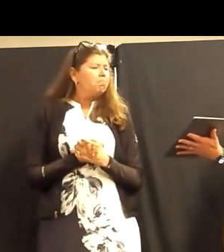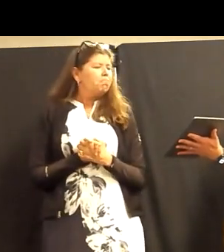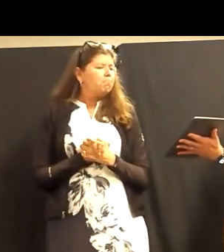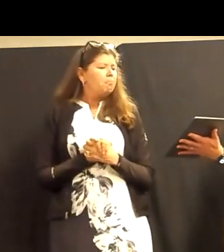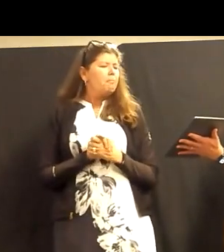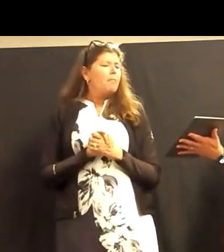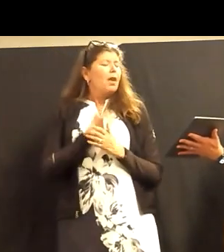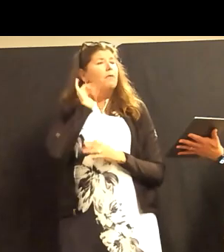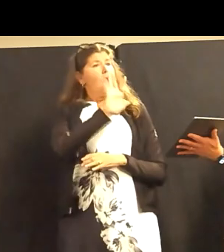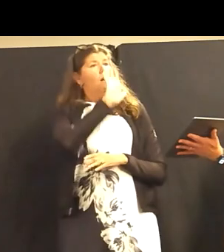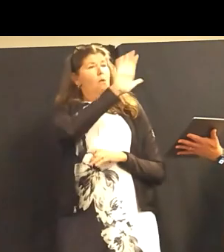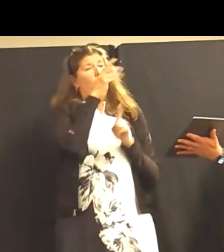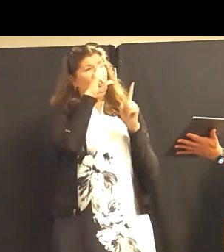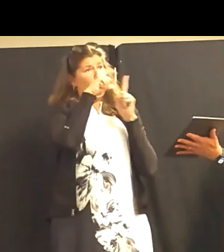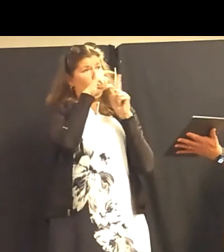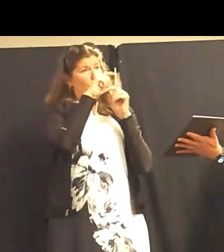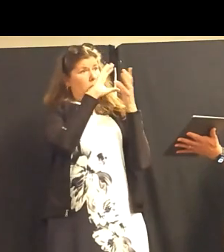members.